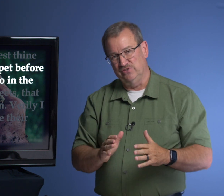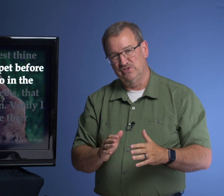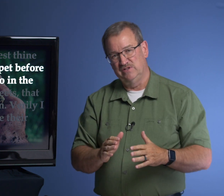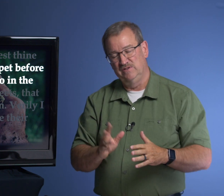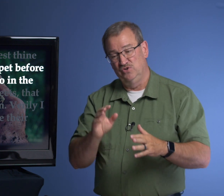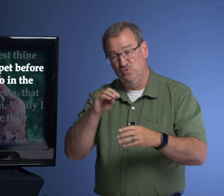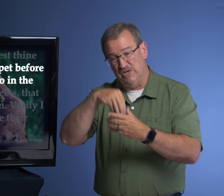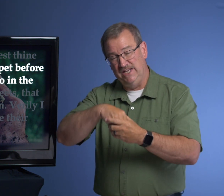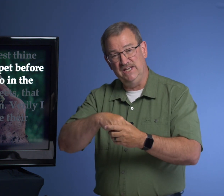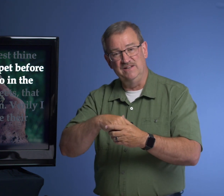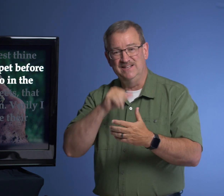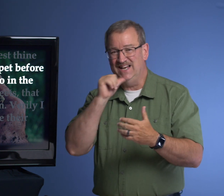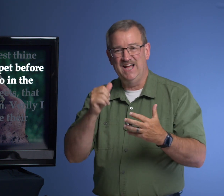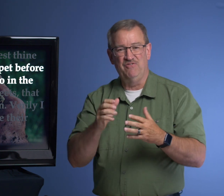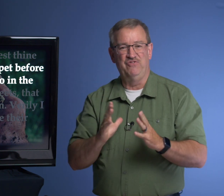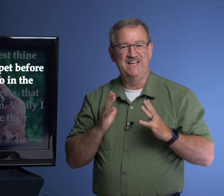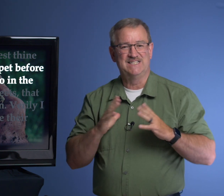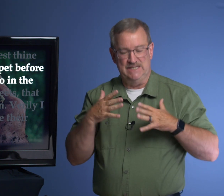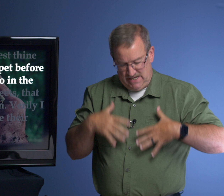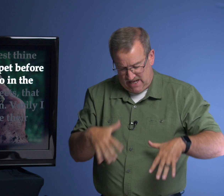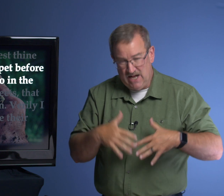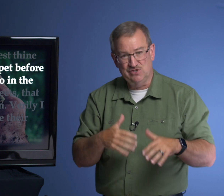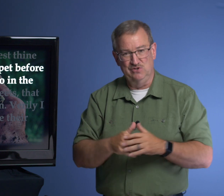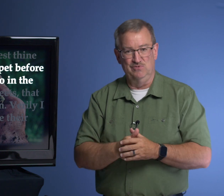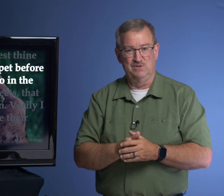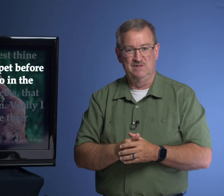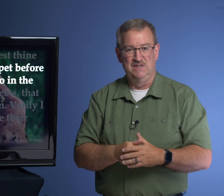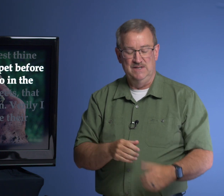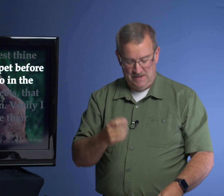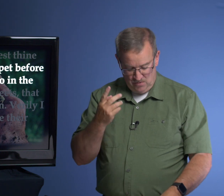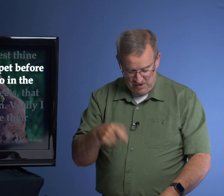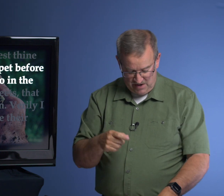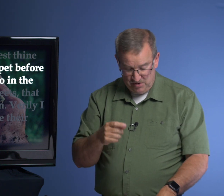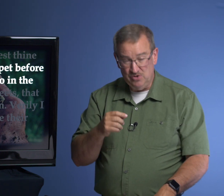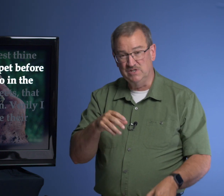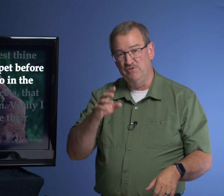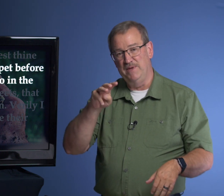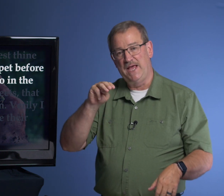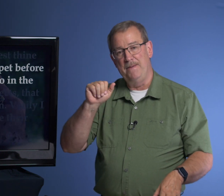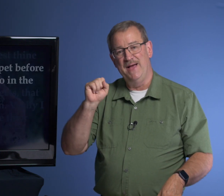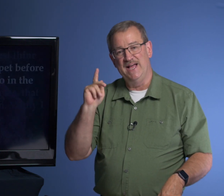actors who were in did not have fancy costumes. What they would do is they would make a